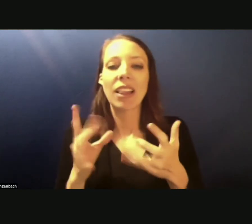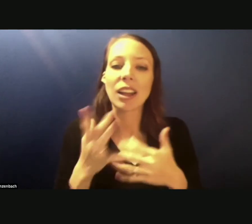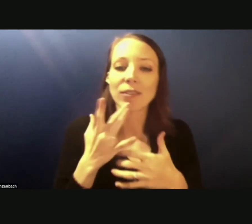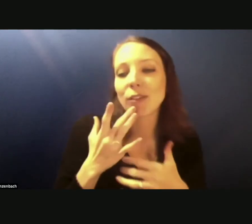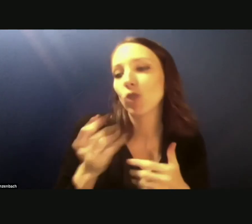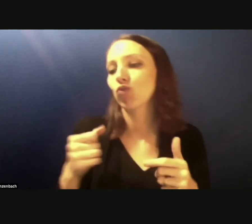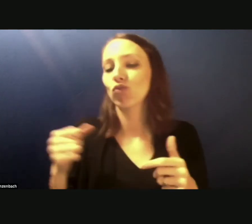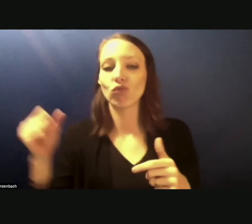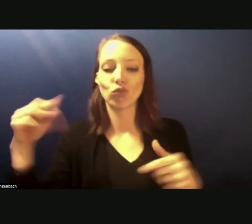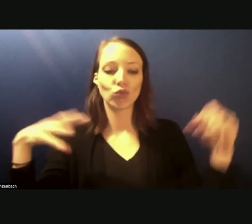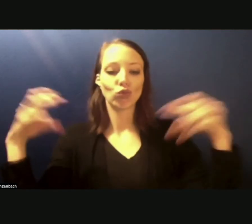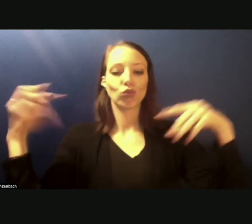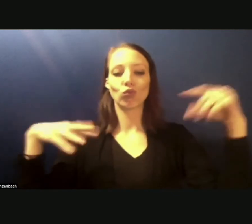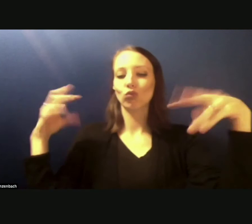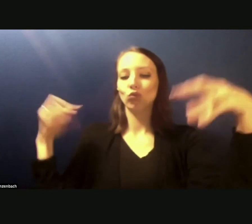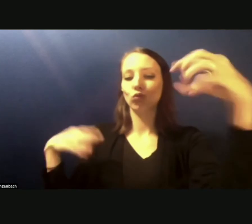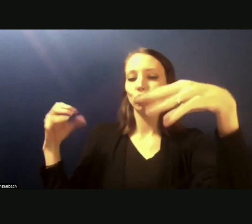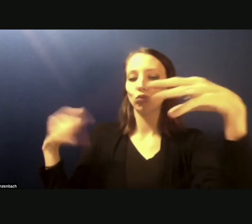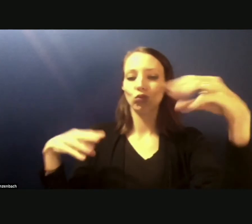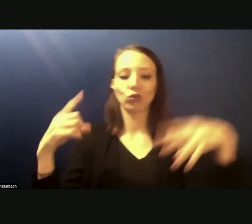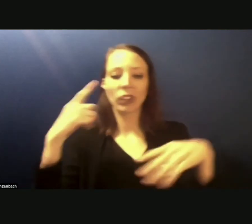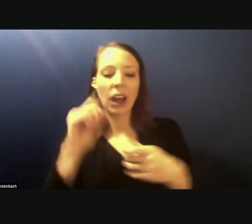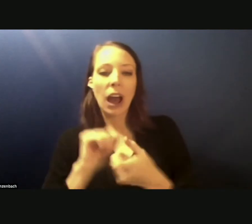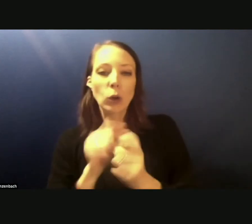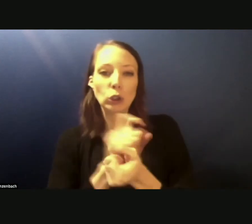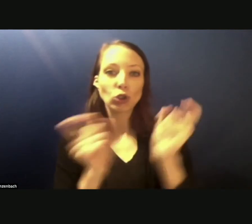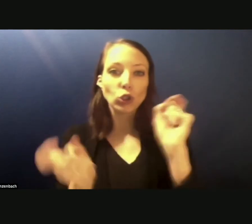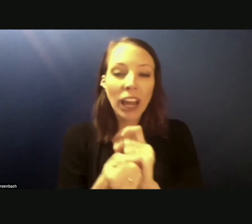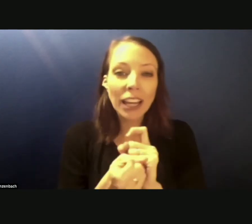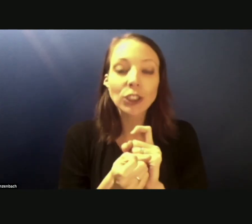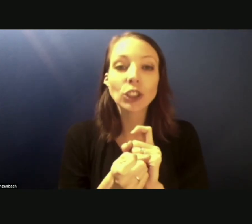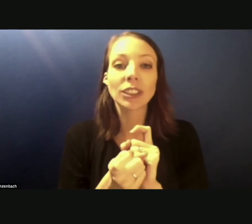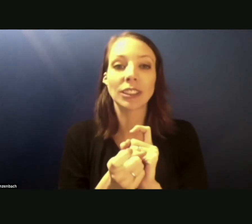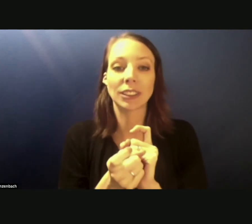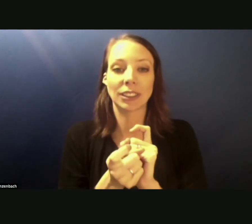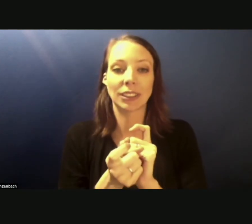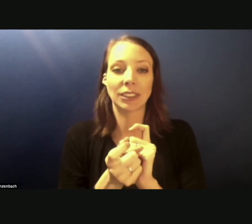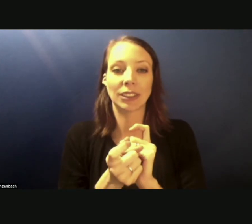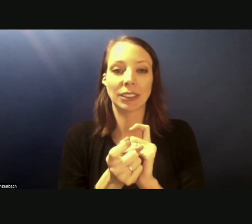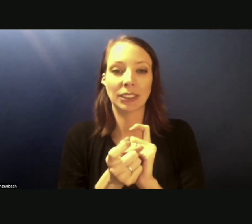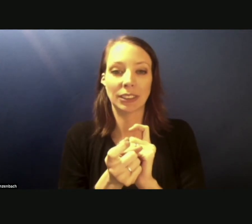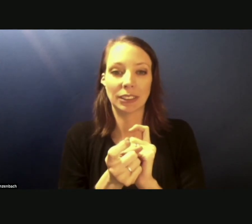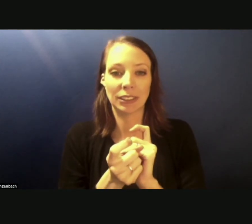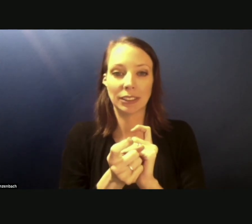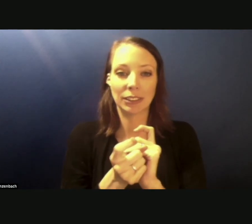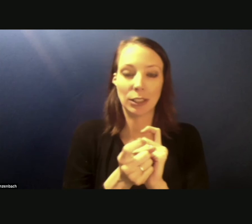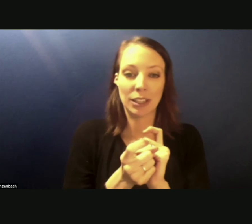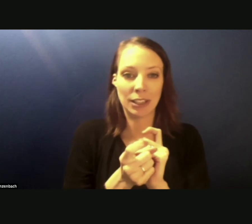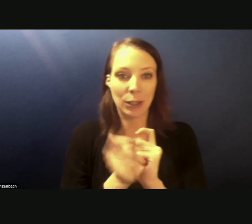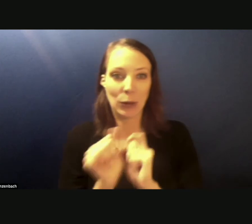build your flavor and think about how to change the textures a little bit, and that makes them more appetizing. Like, look at, oh,